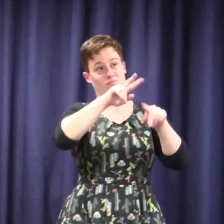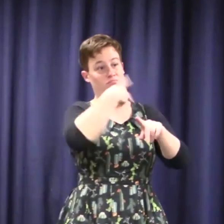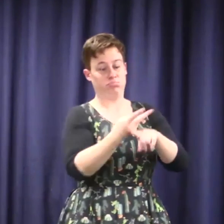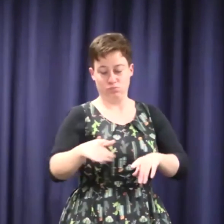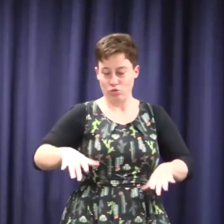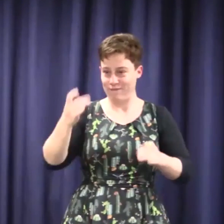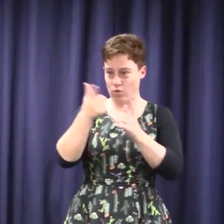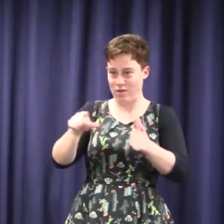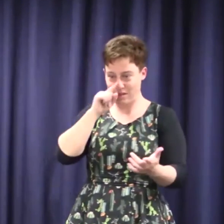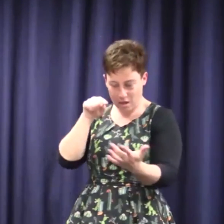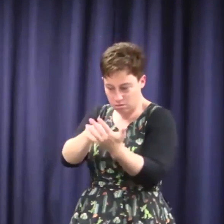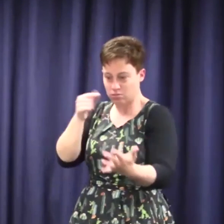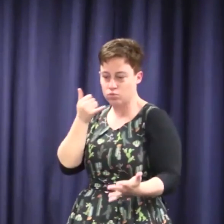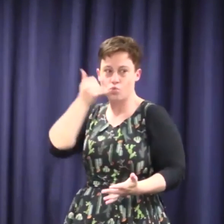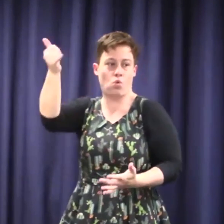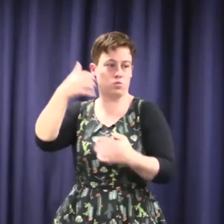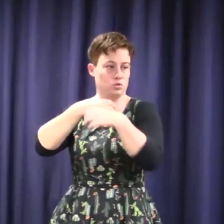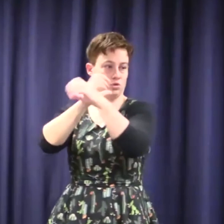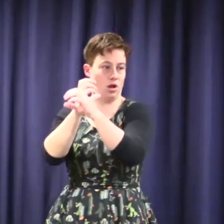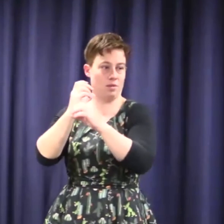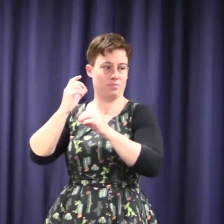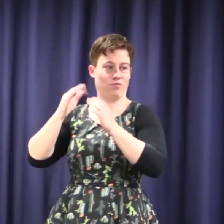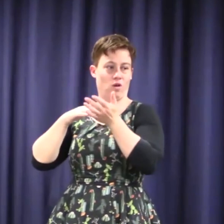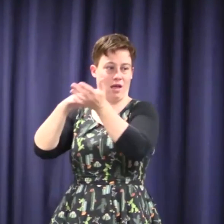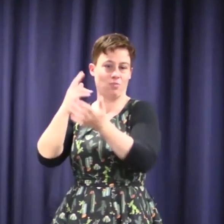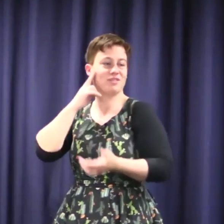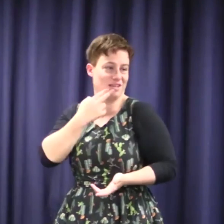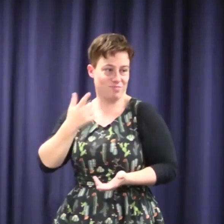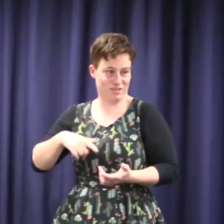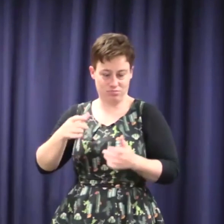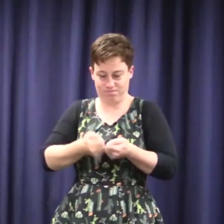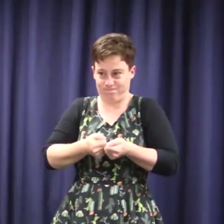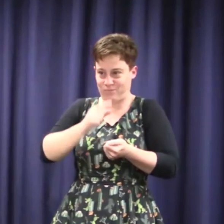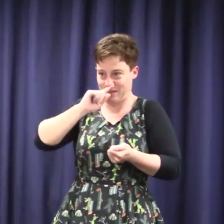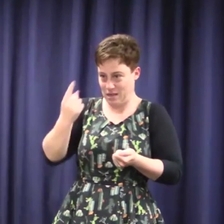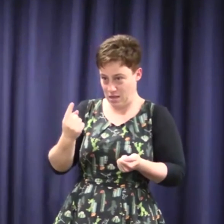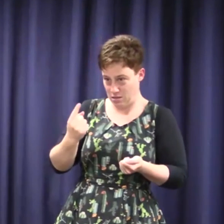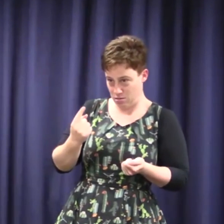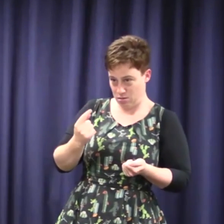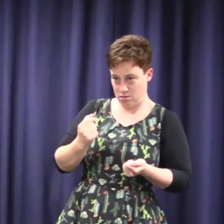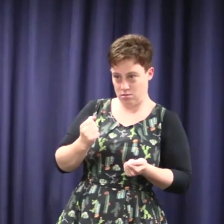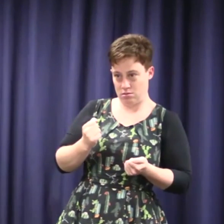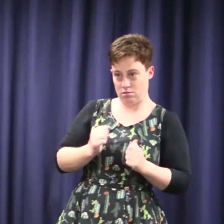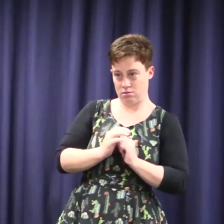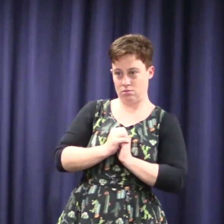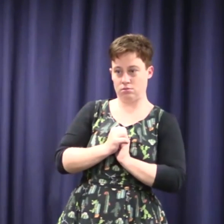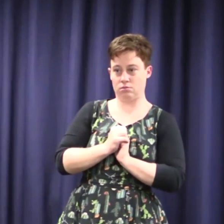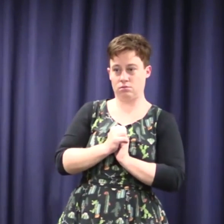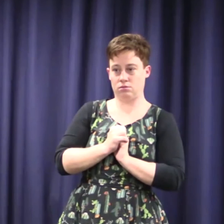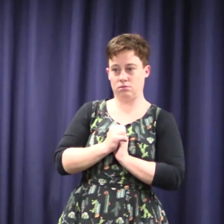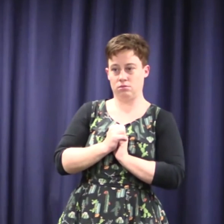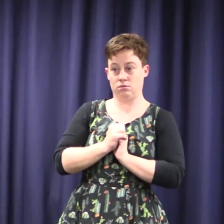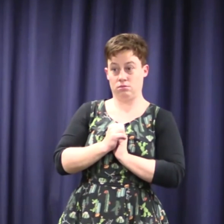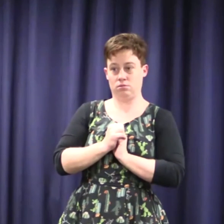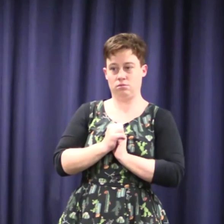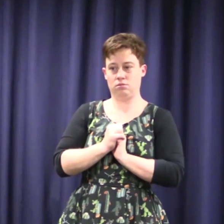For example, children whose parents have no... hearing children whose parents are deaf, if their parents